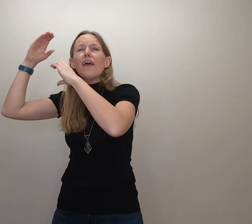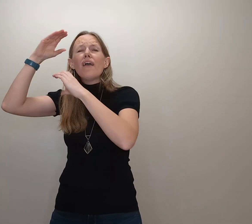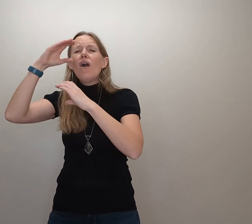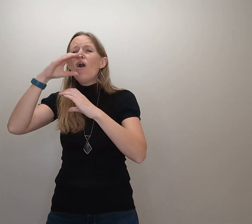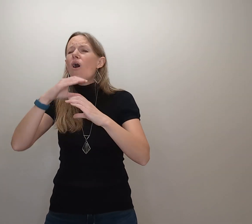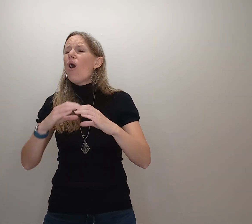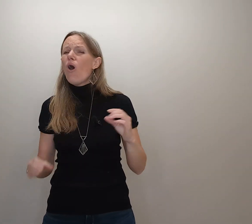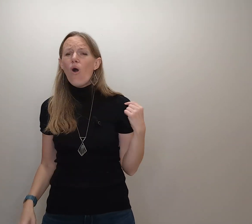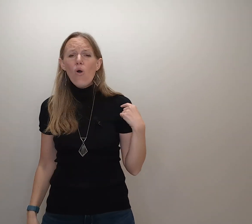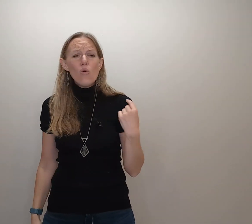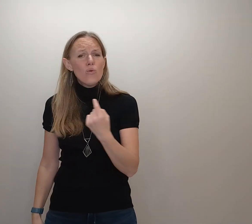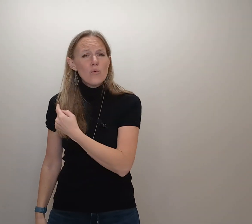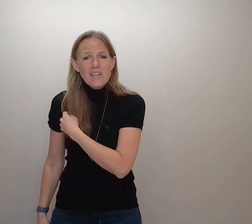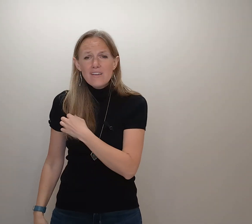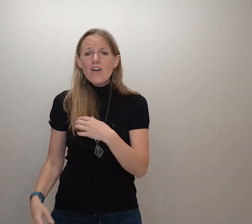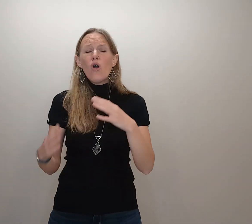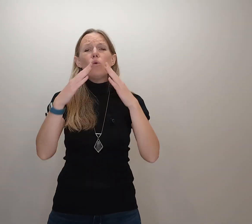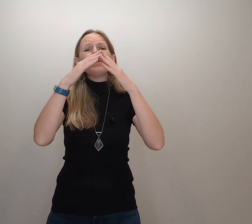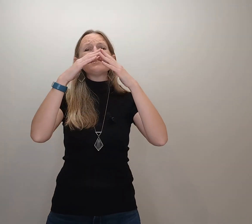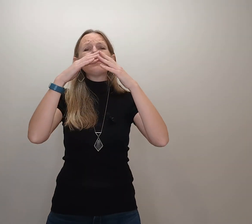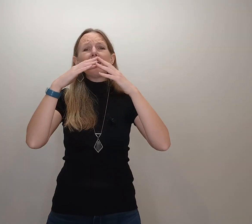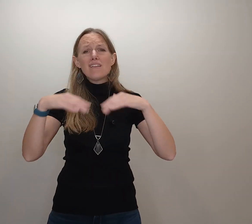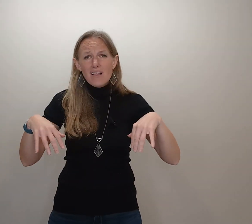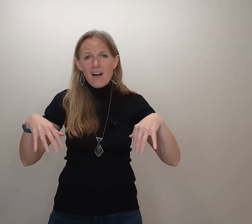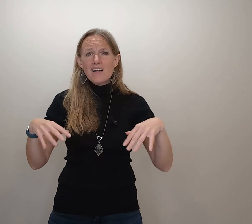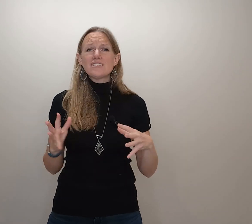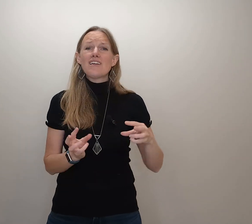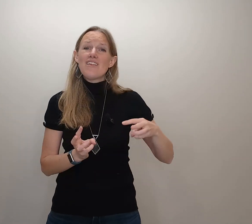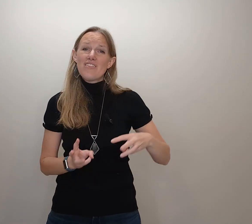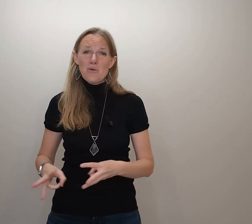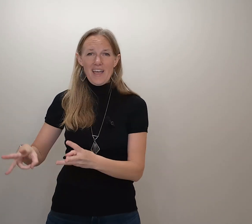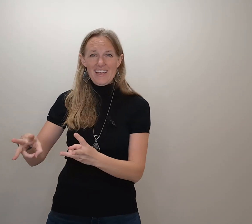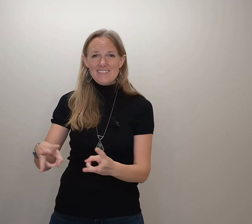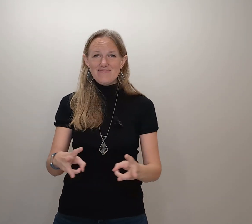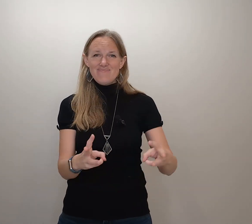way. Oh, we've hopelessly lost the way.